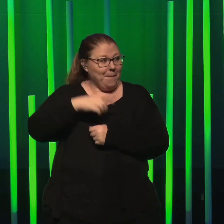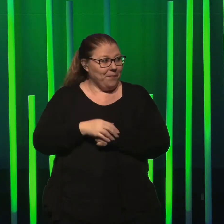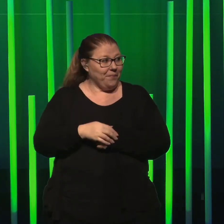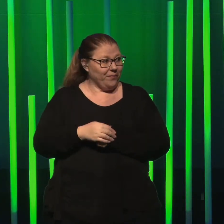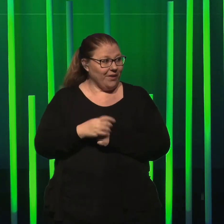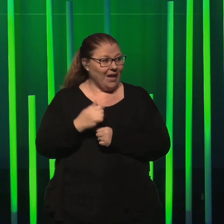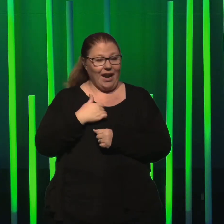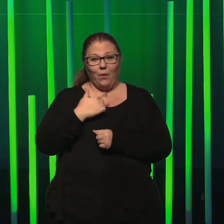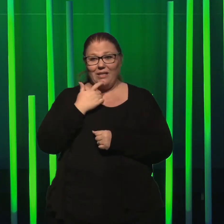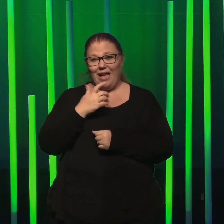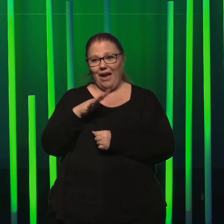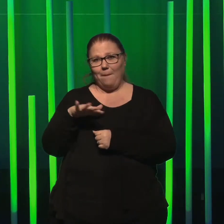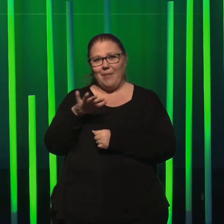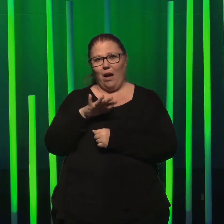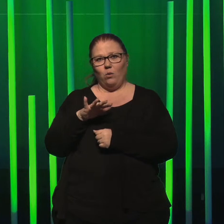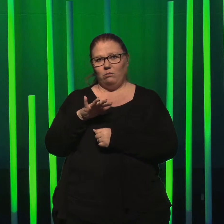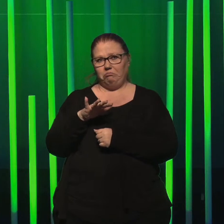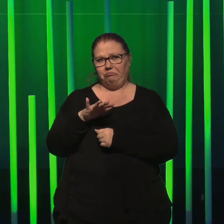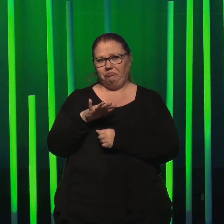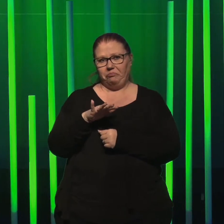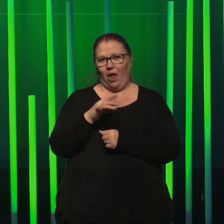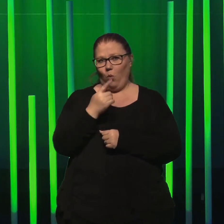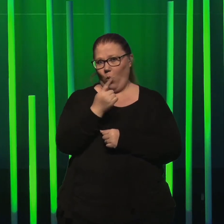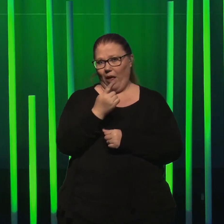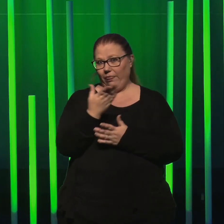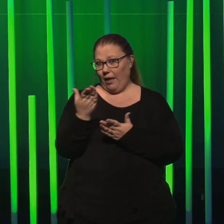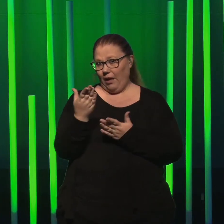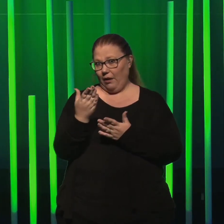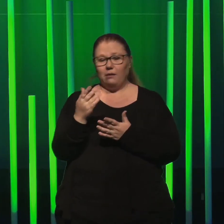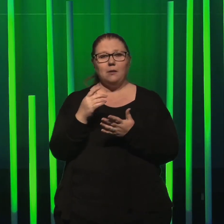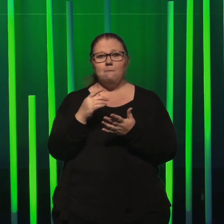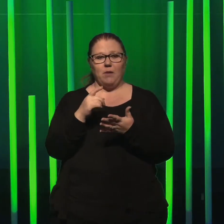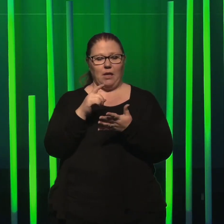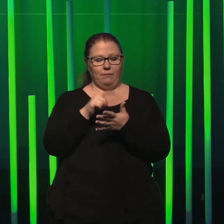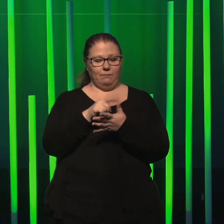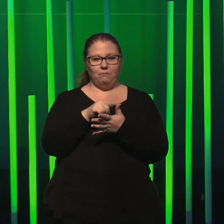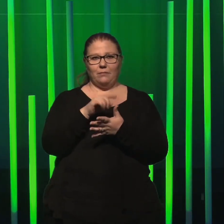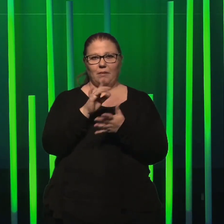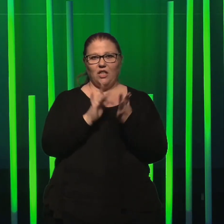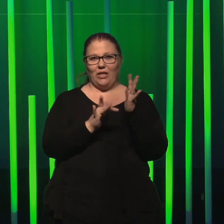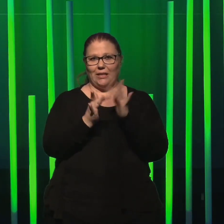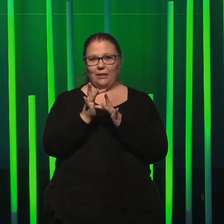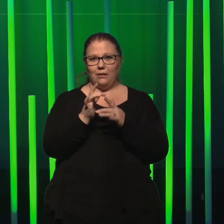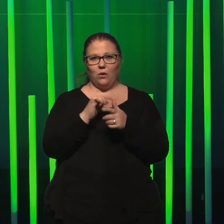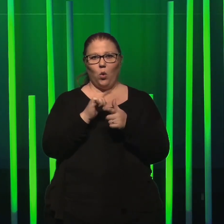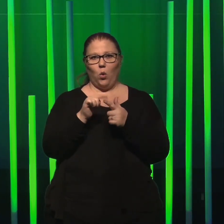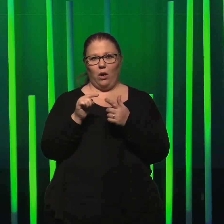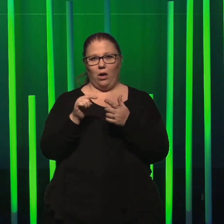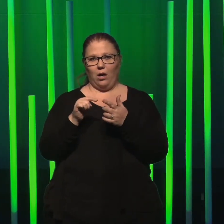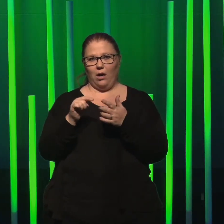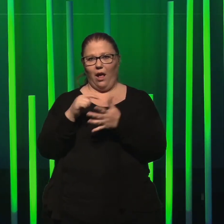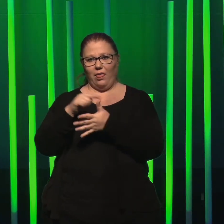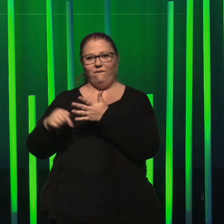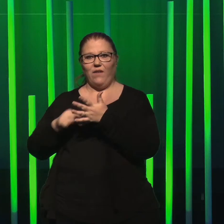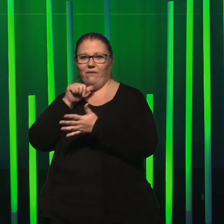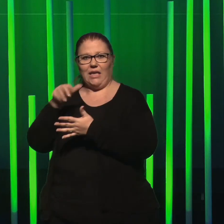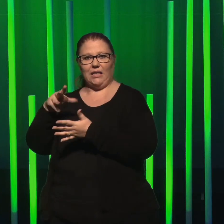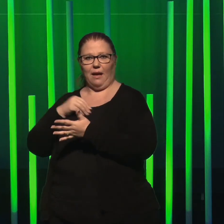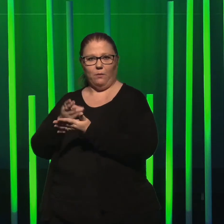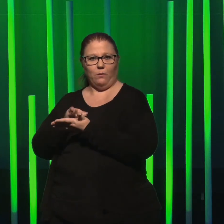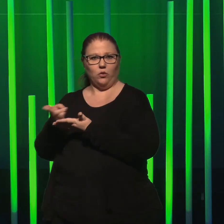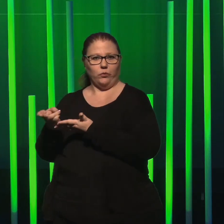I would suggest around one of 6 things. Jesus or the 5 unacceptables. Either what's contributing to